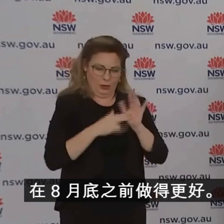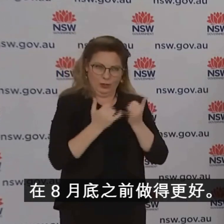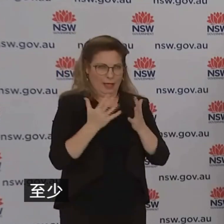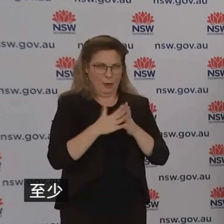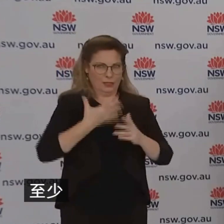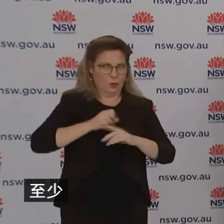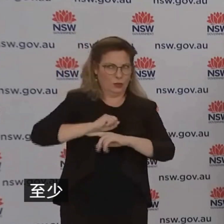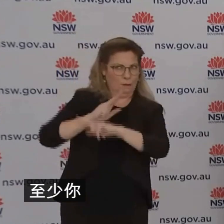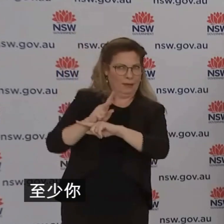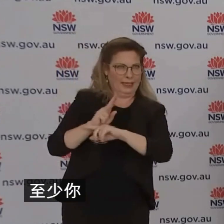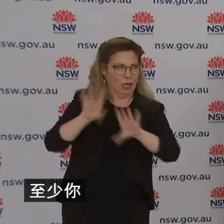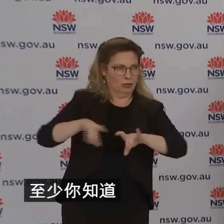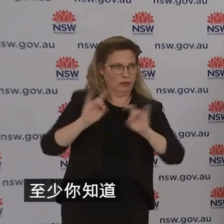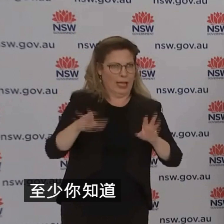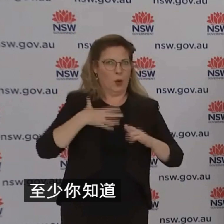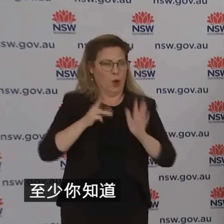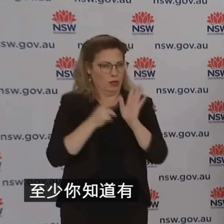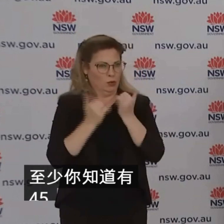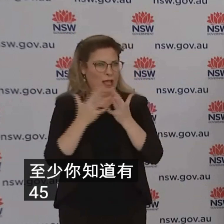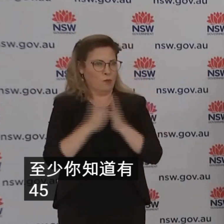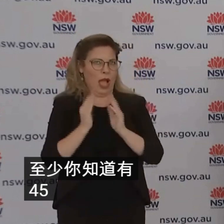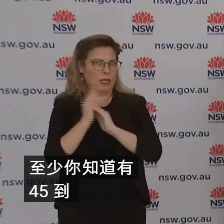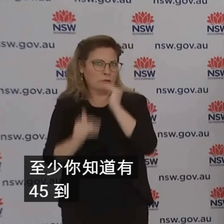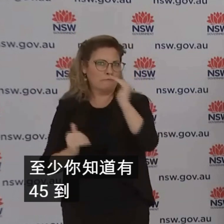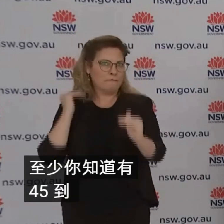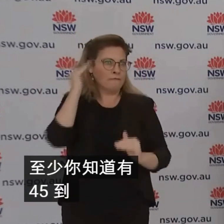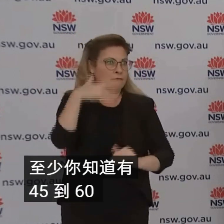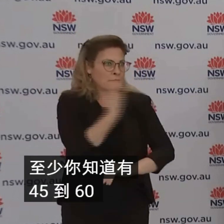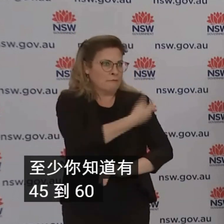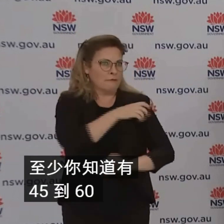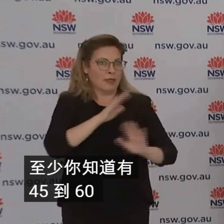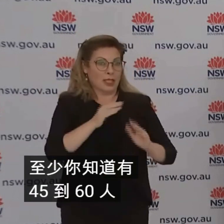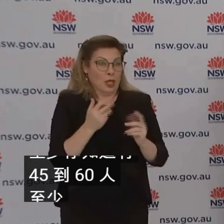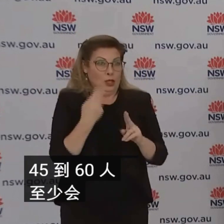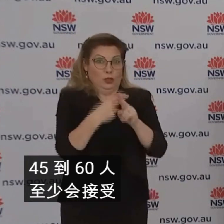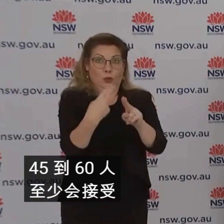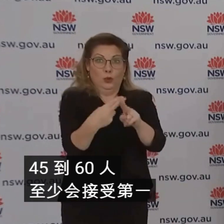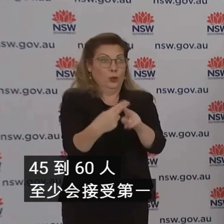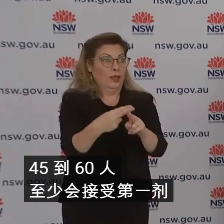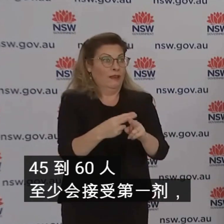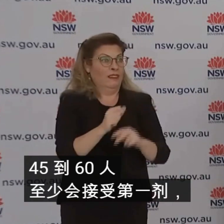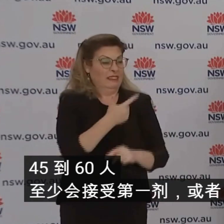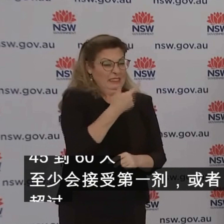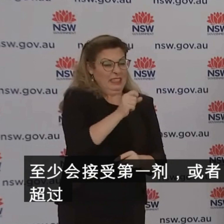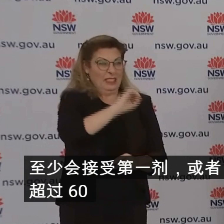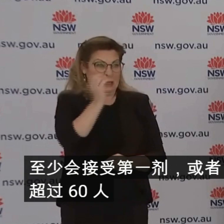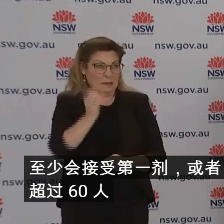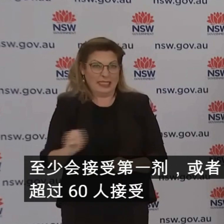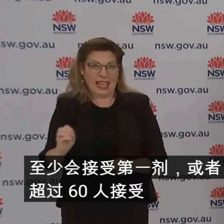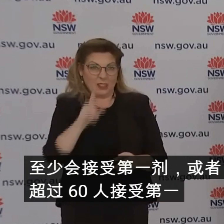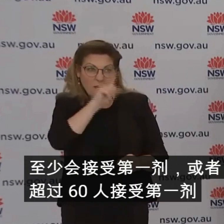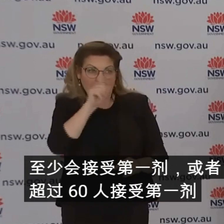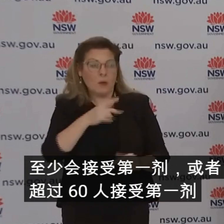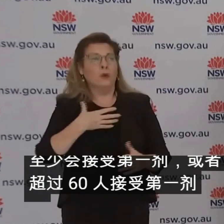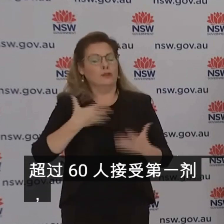jabs, that's at least, between 45 to 60% of people who would have at least received their first dose, or over 60%